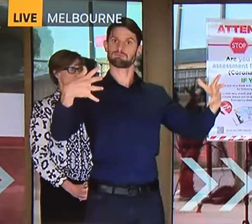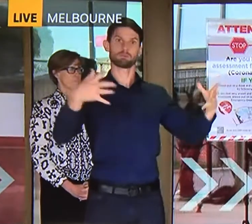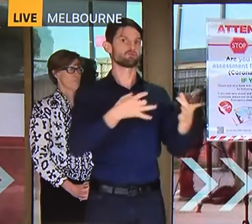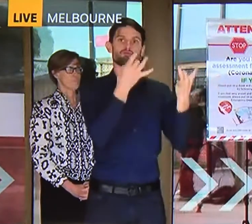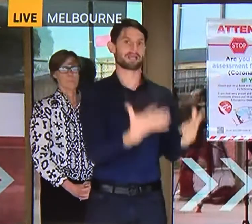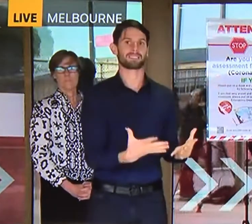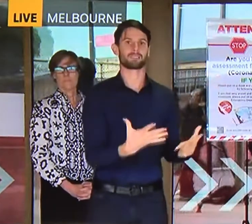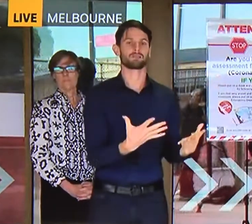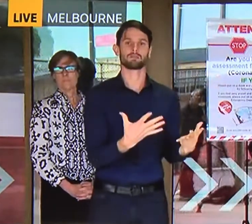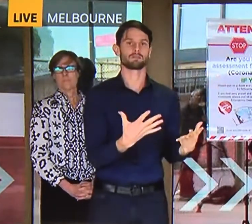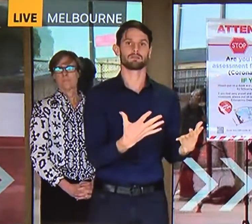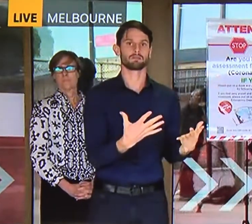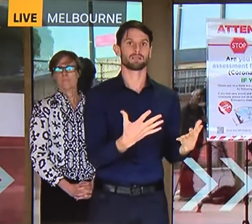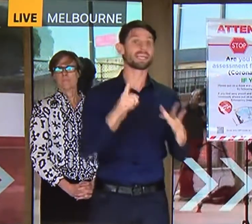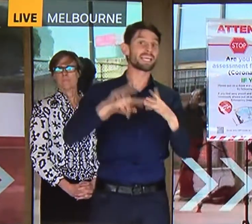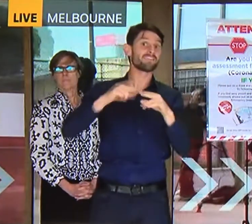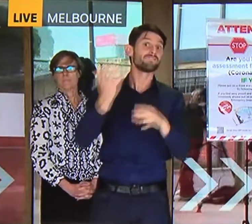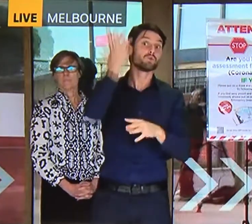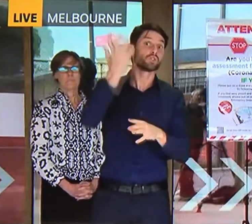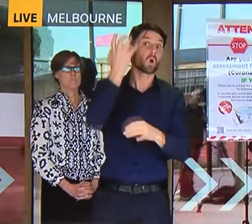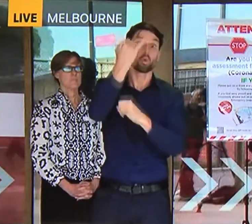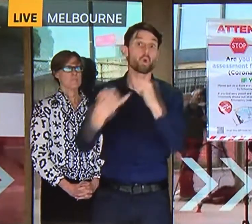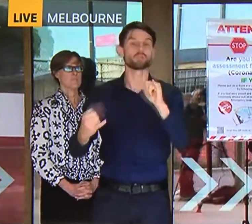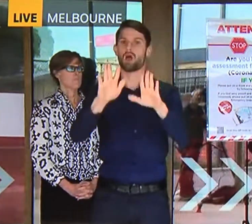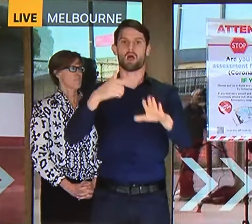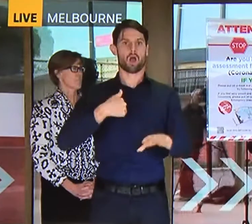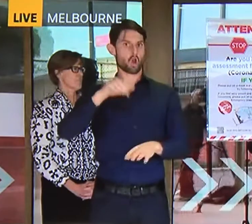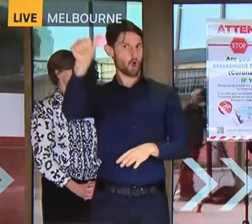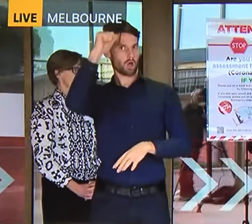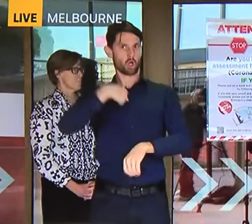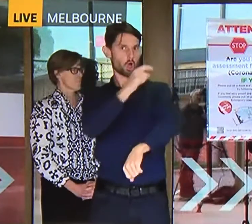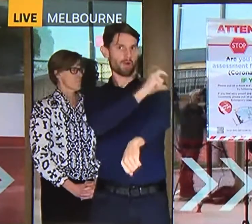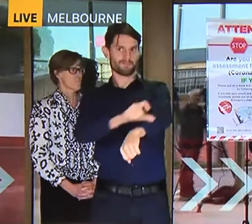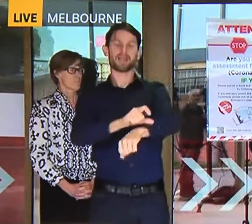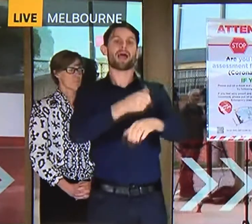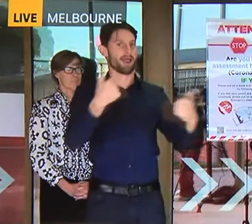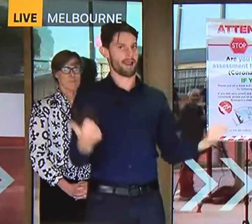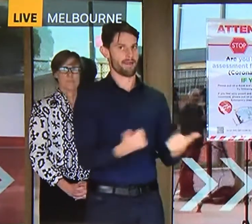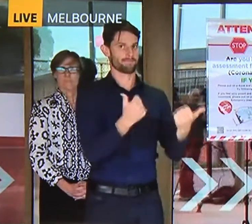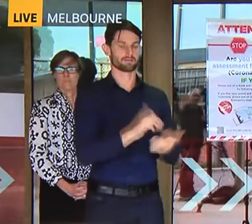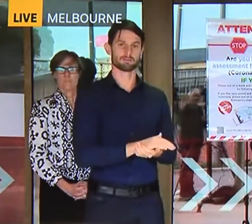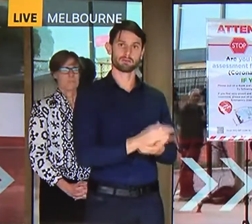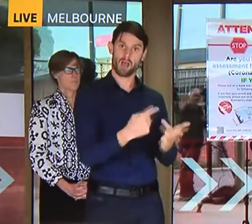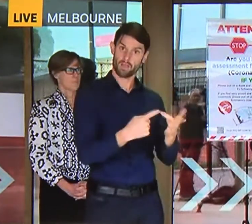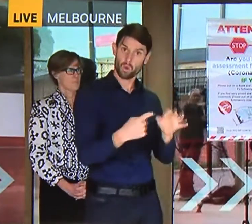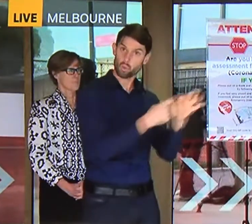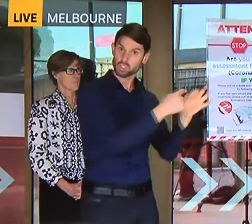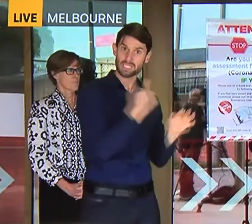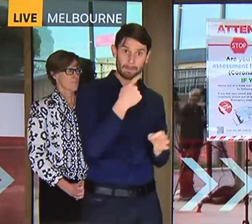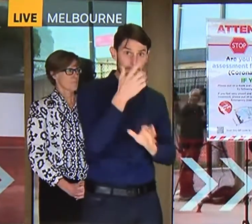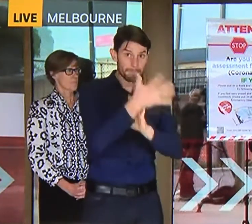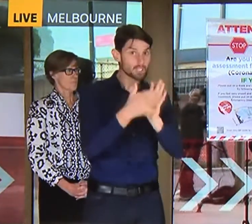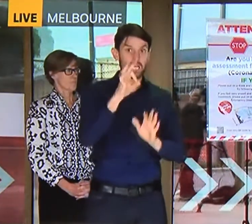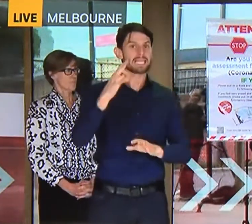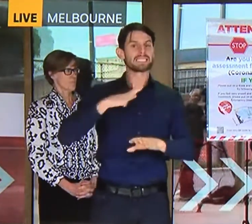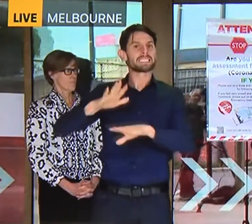on even the most difficult of scenarios. Next, please. So you don't think there'll be a need for any temporary or makeshift hospitals then? We'll be able to